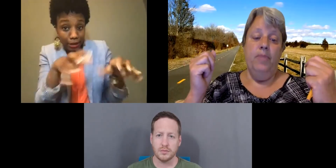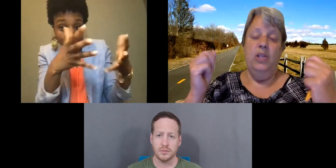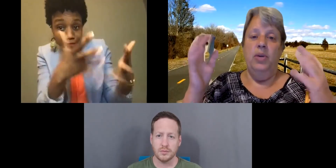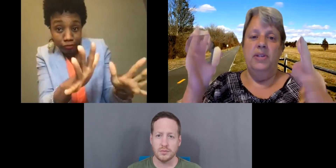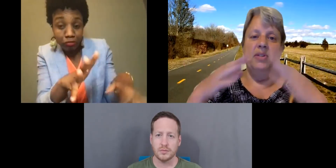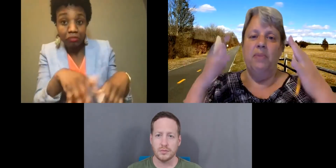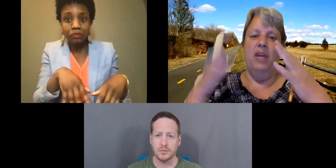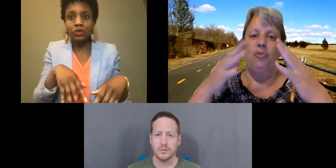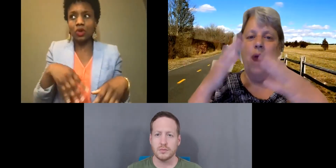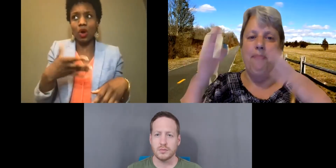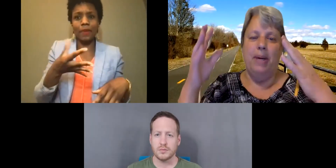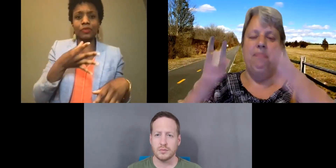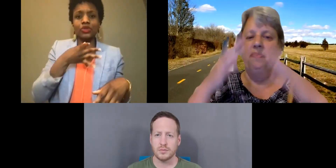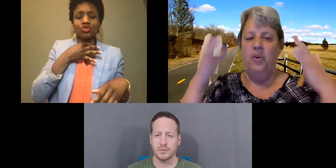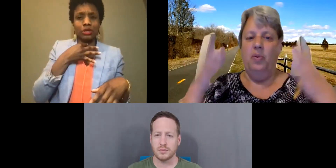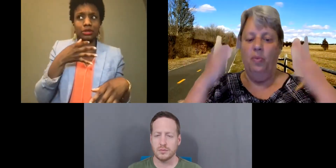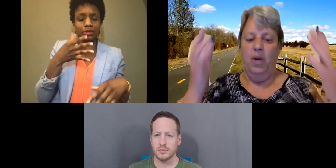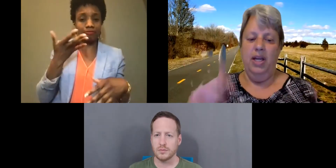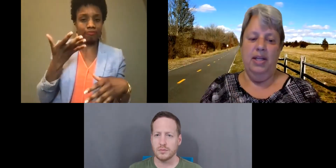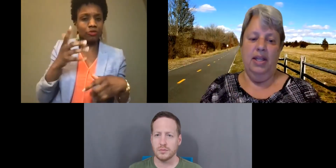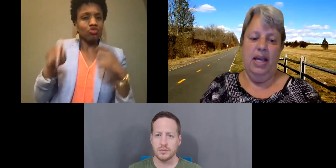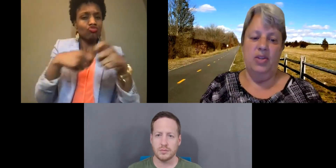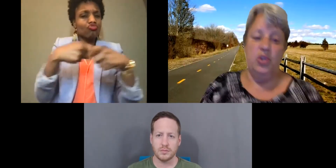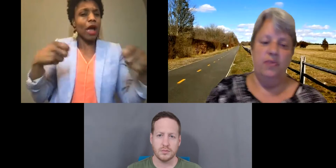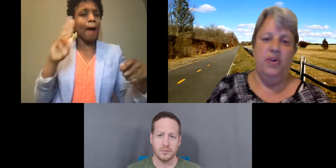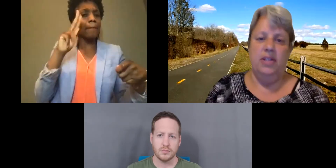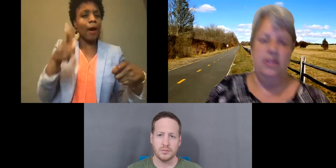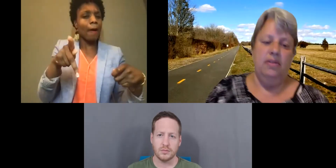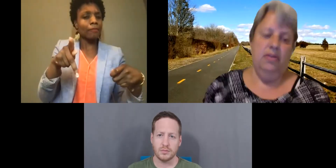So is there some kind of wrap up for what he did last year for us?